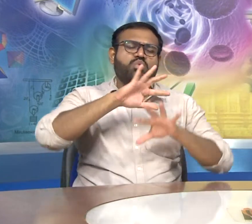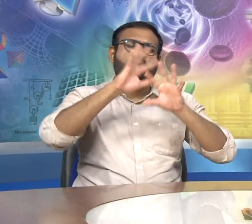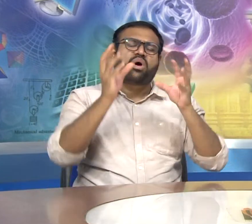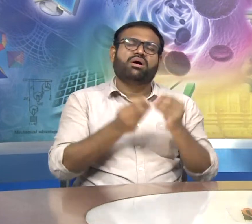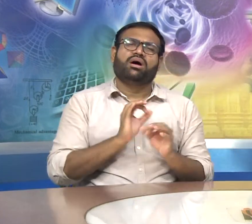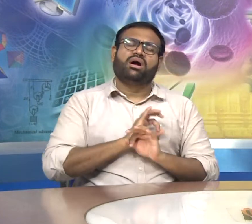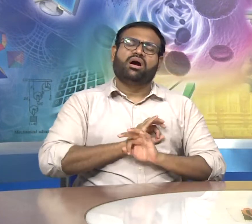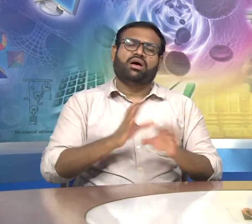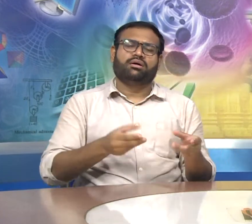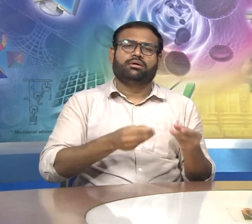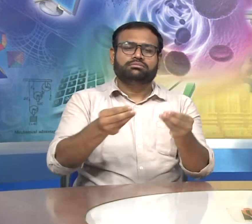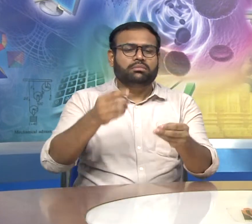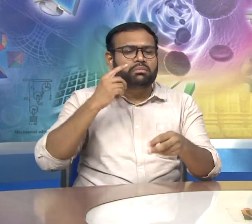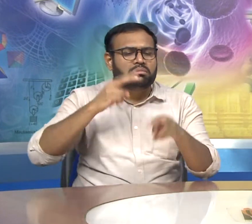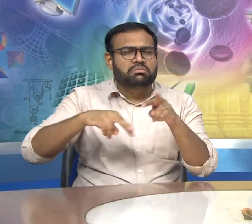with instructing user.